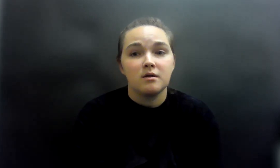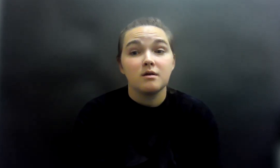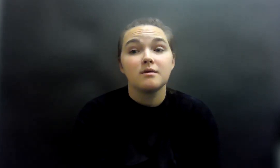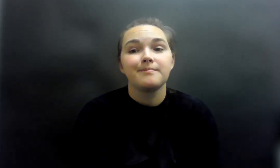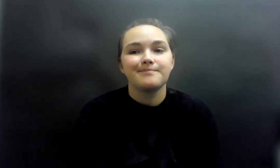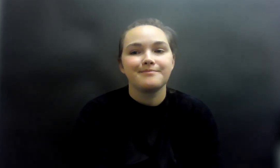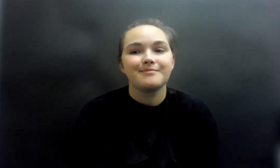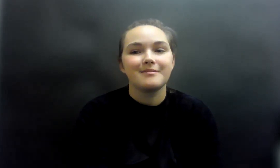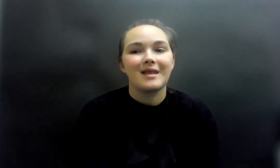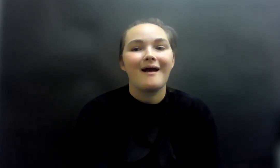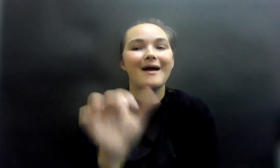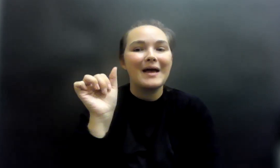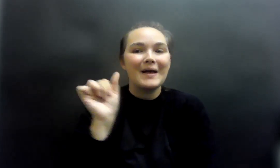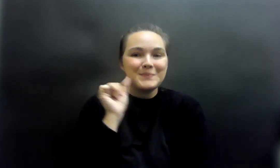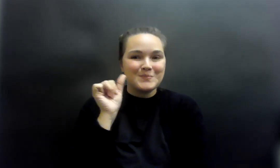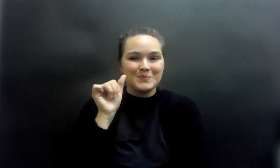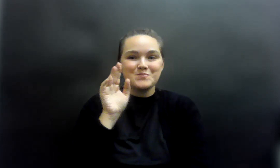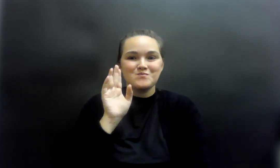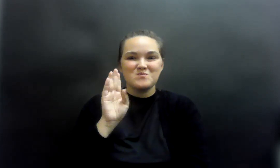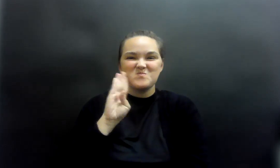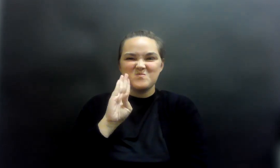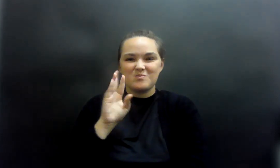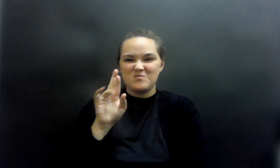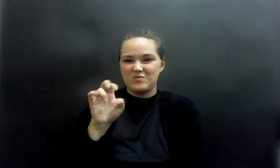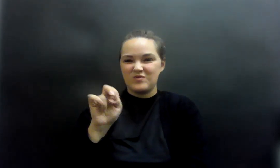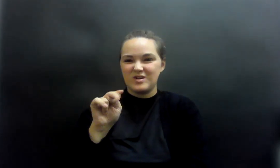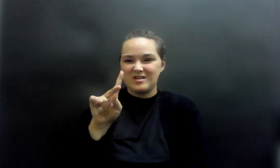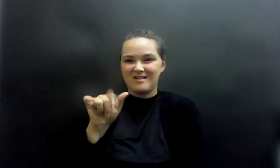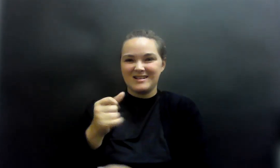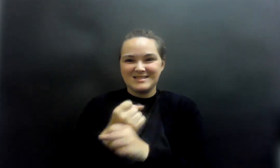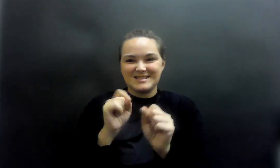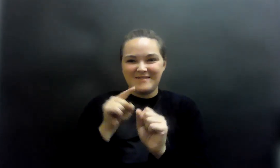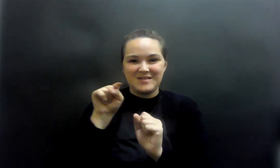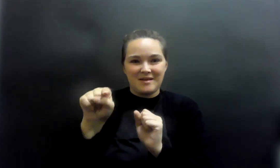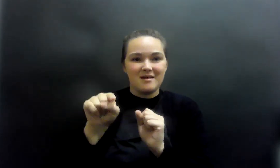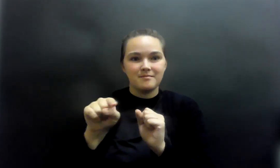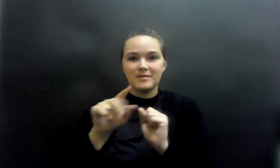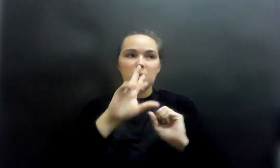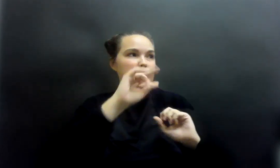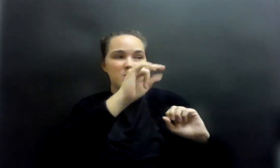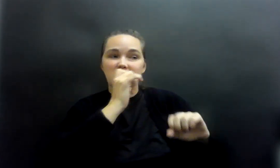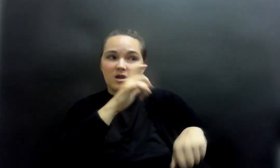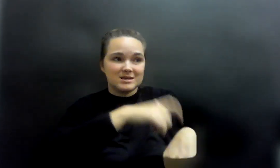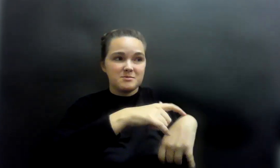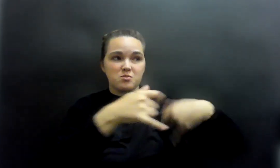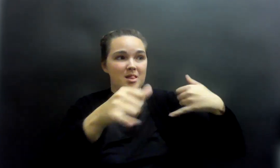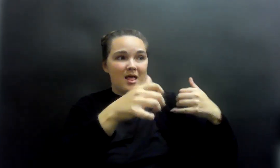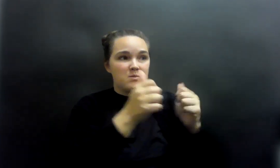Fortunately, Aunt Brenda saved him. No, it's not time to play with Jimmy. Find a chair and